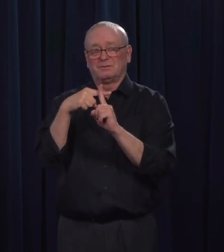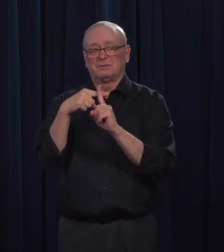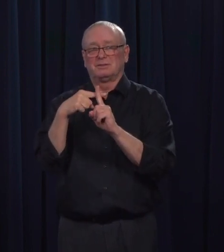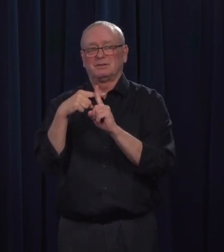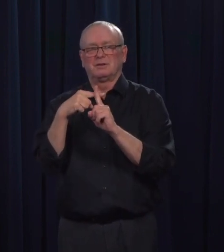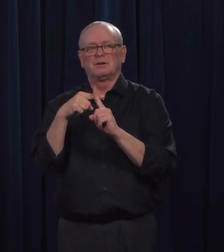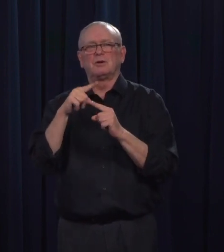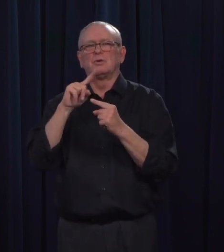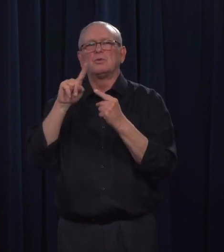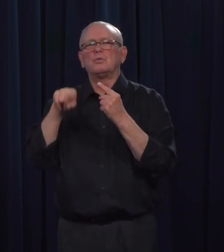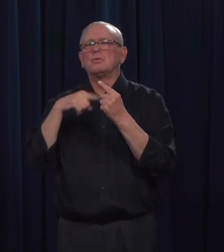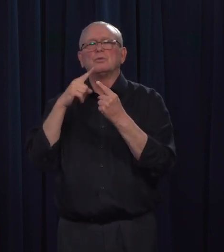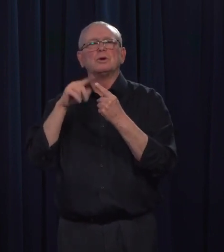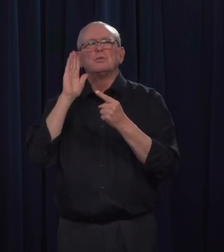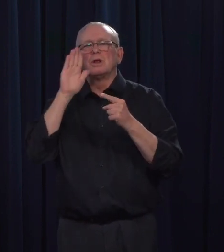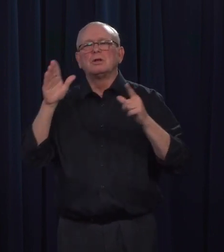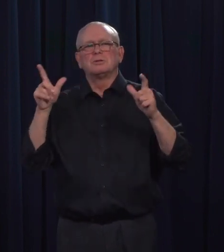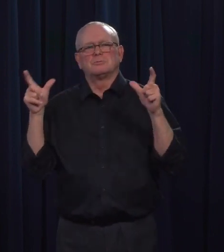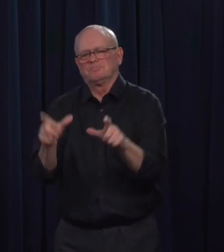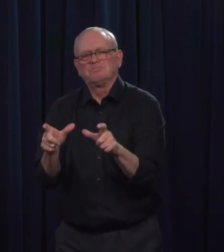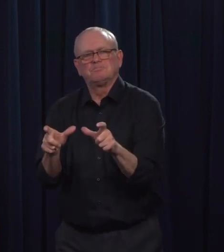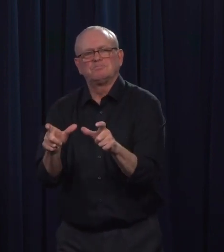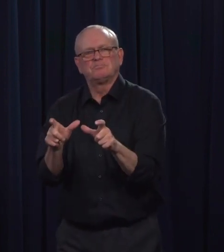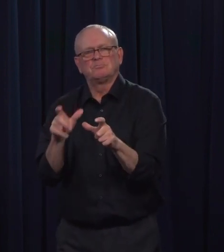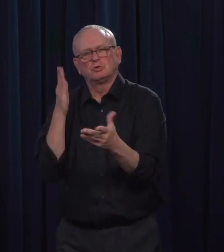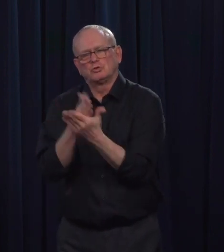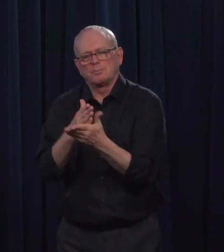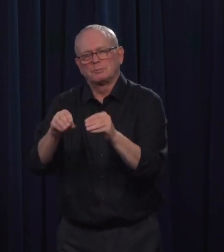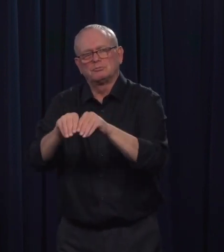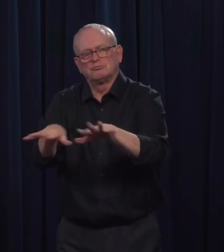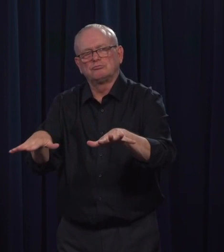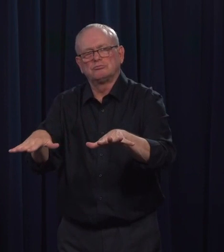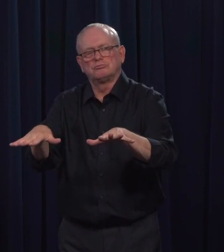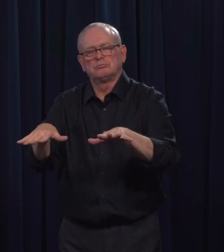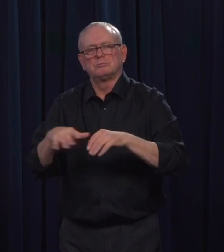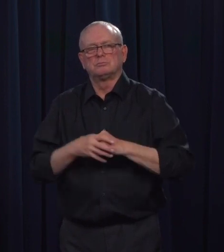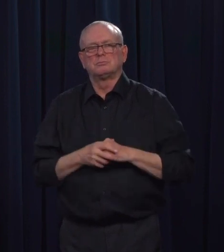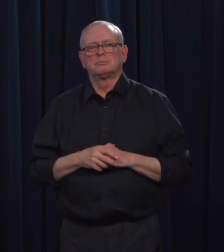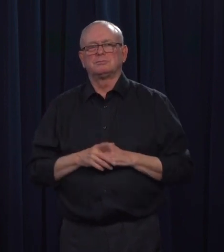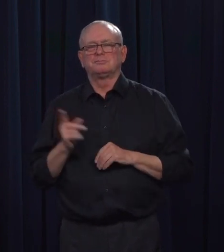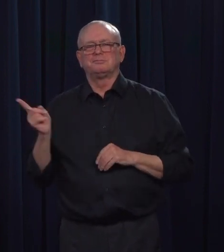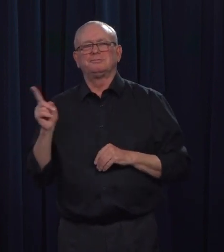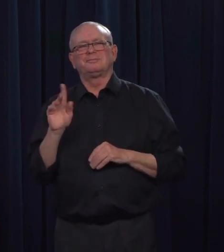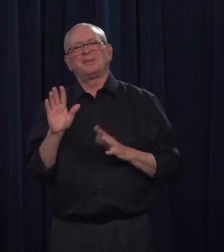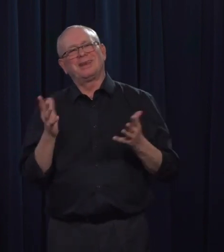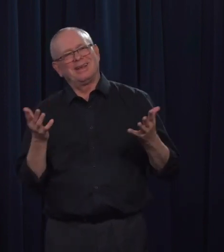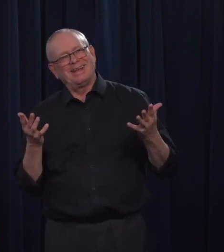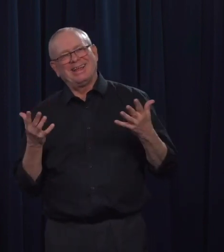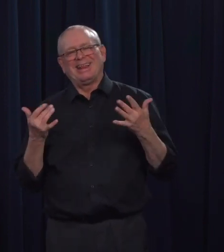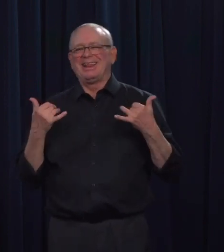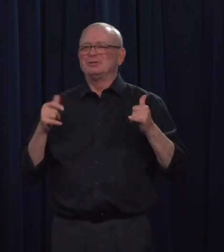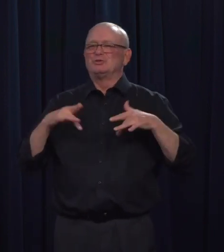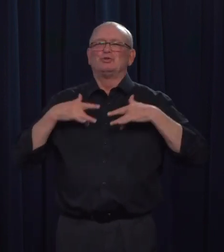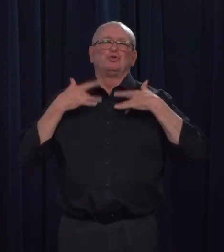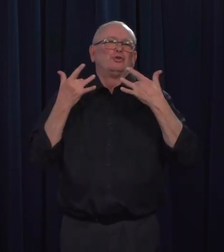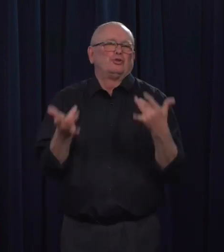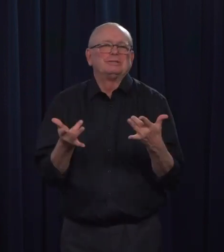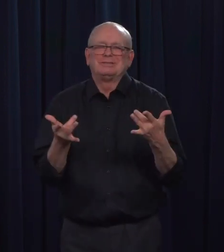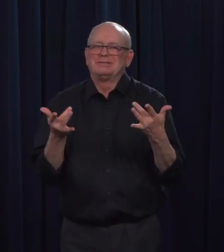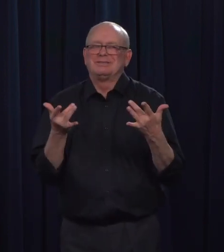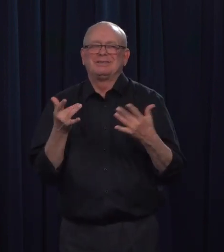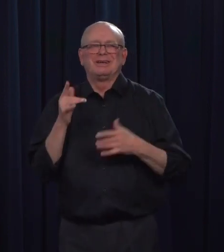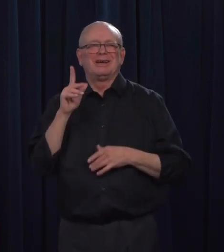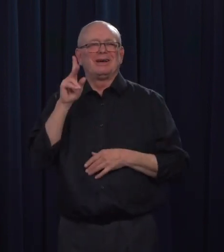we are still in relatively early days, and with the long incubation period of the virus, I think it will take some time